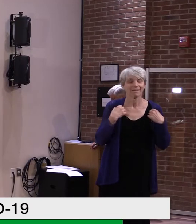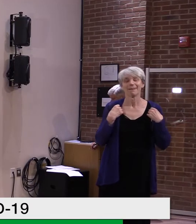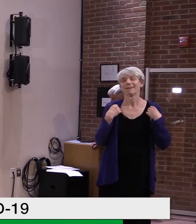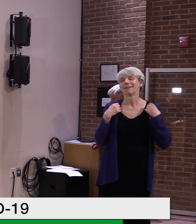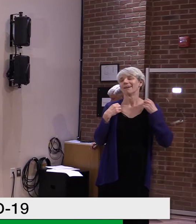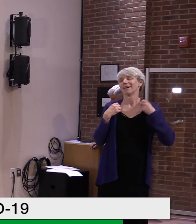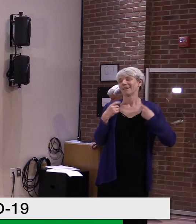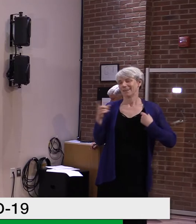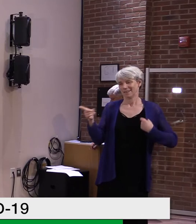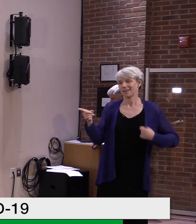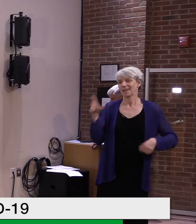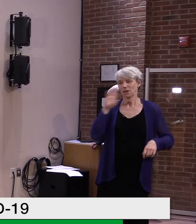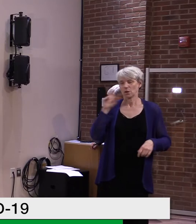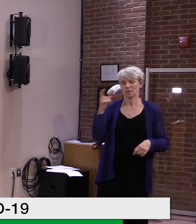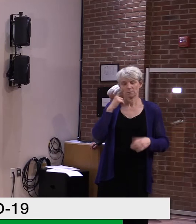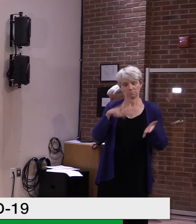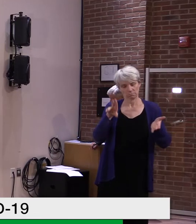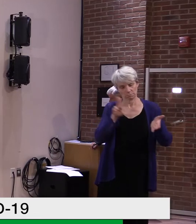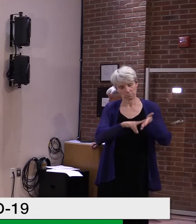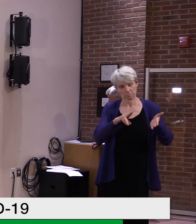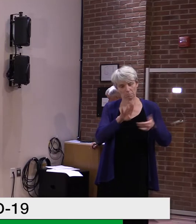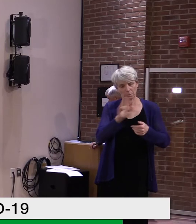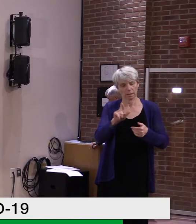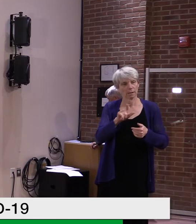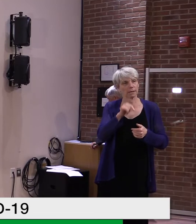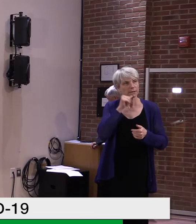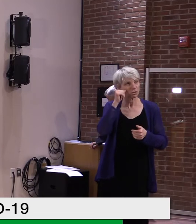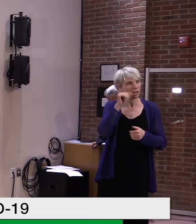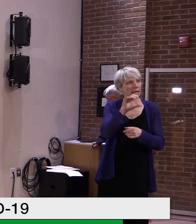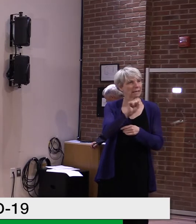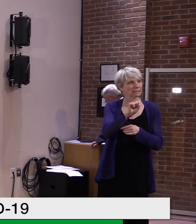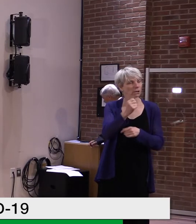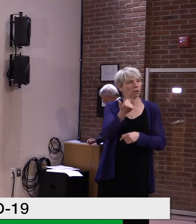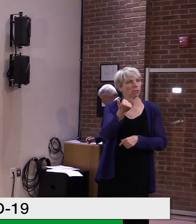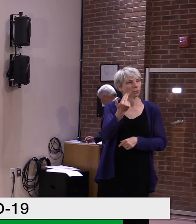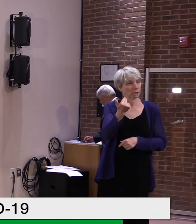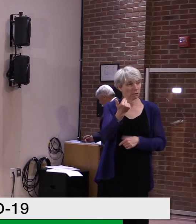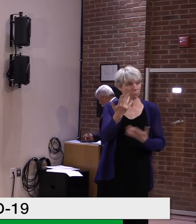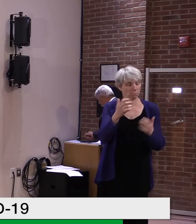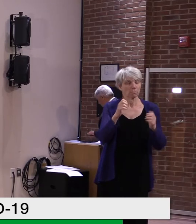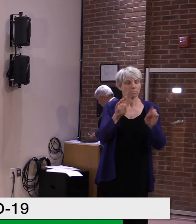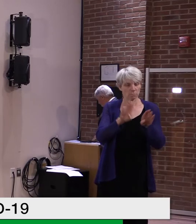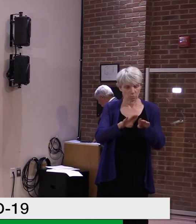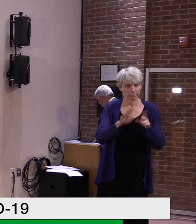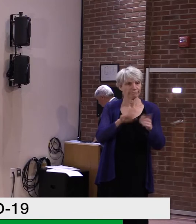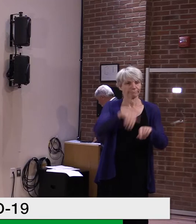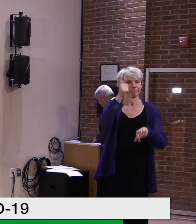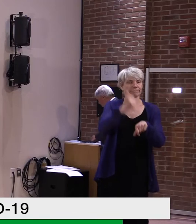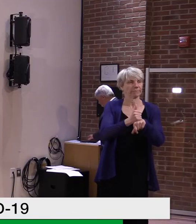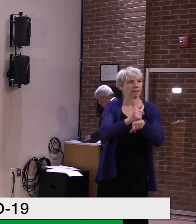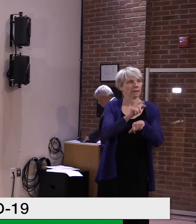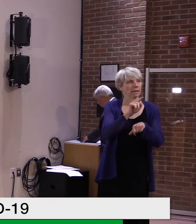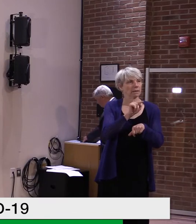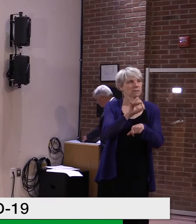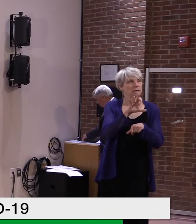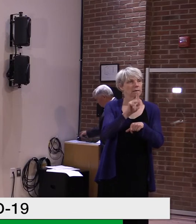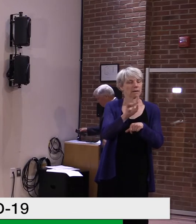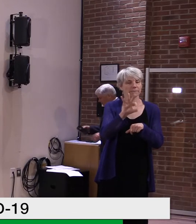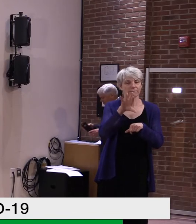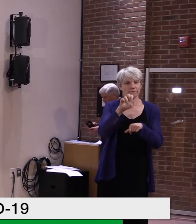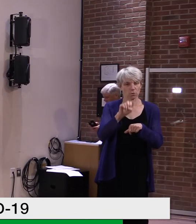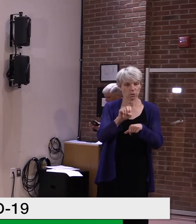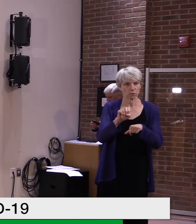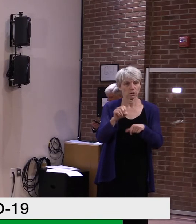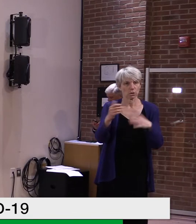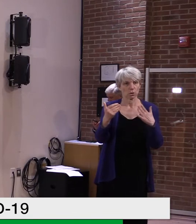Governor, I did see that you signed S-13 yesterday, which establishes a task force for addressing new per pupil